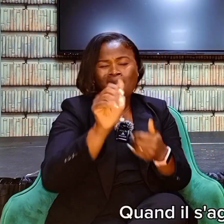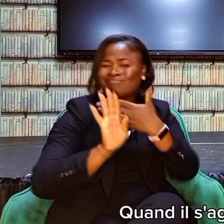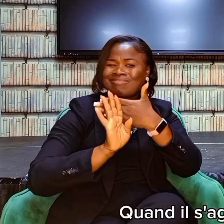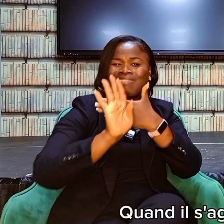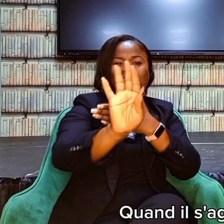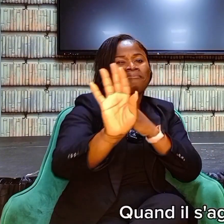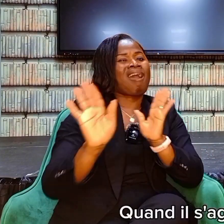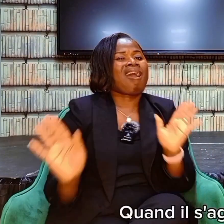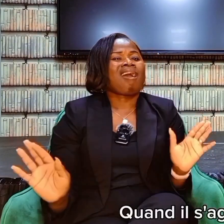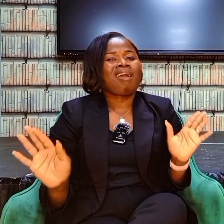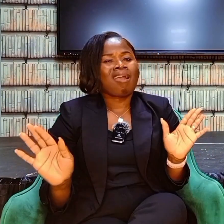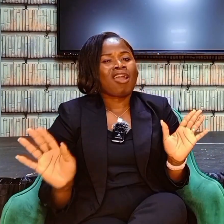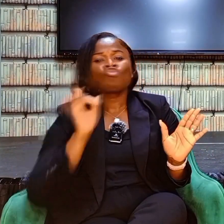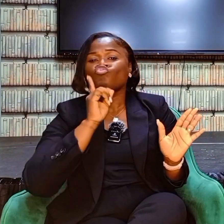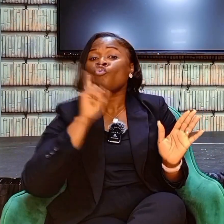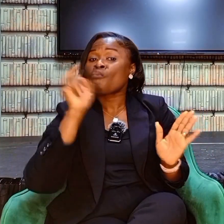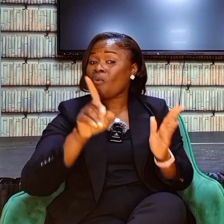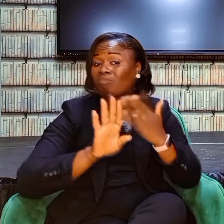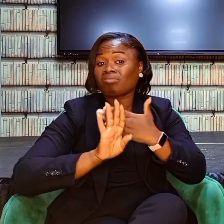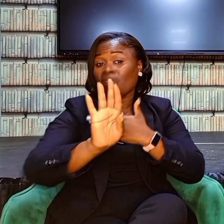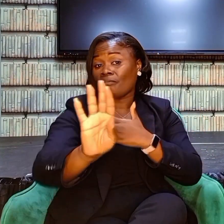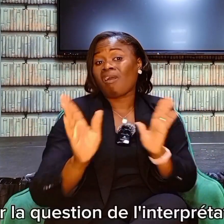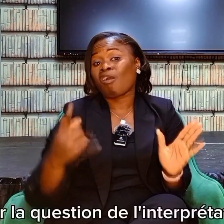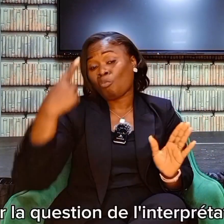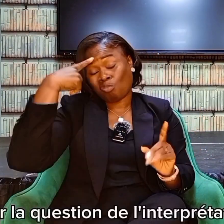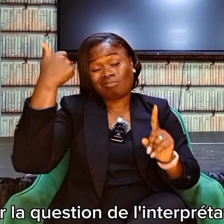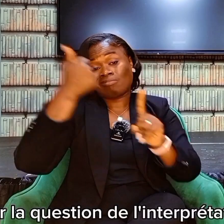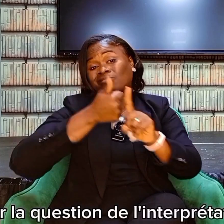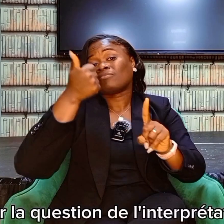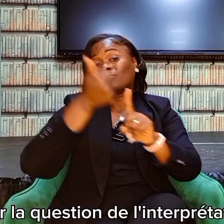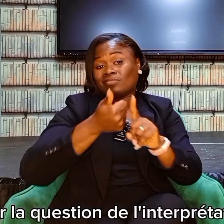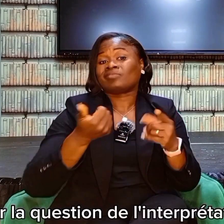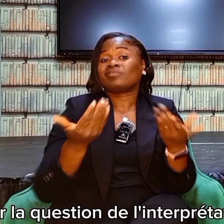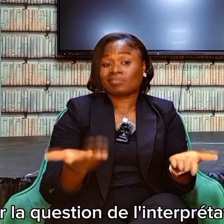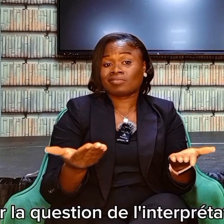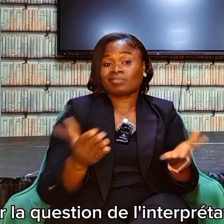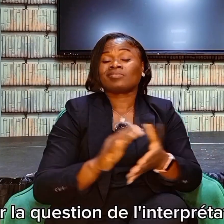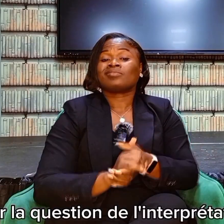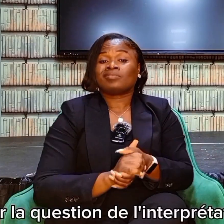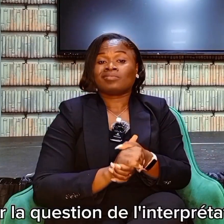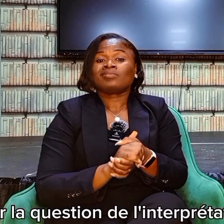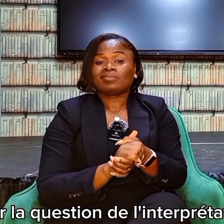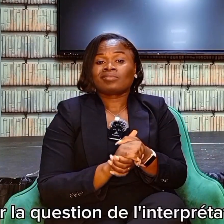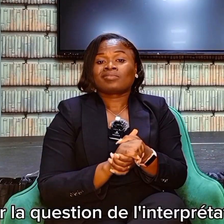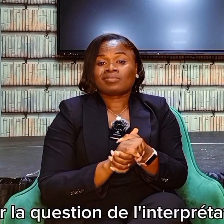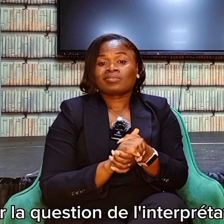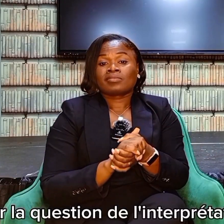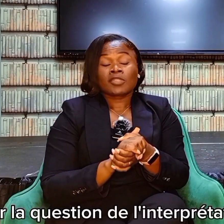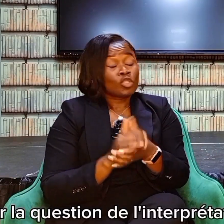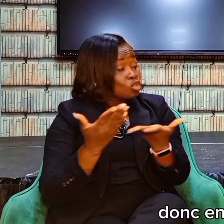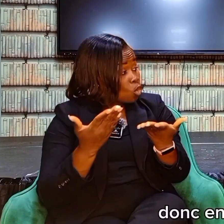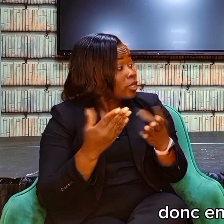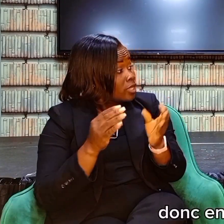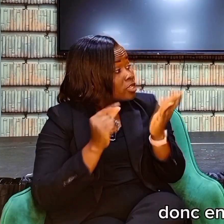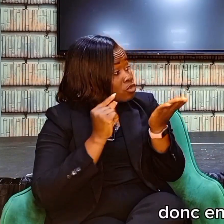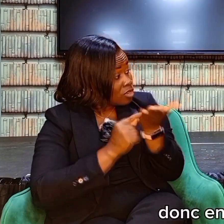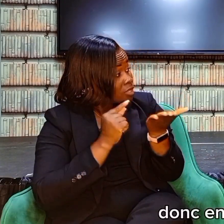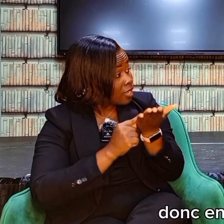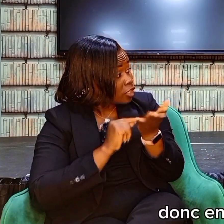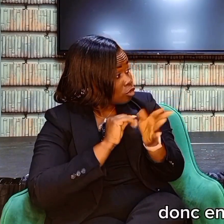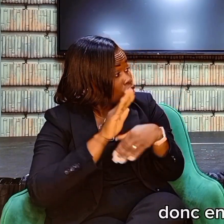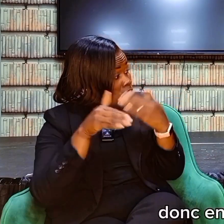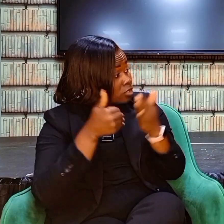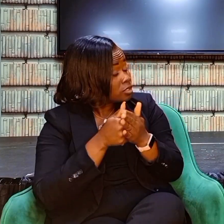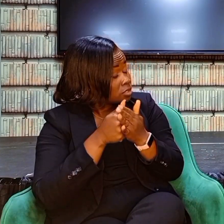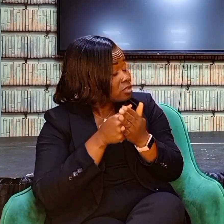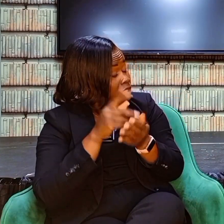comes to advocacy on the issue of sign language interpretation. Yeah. So in